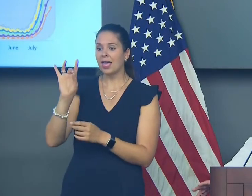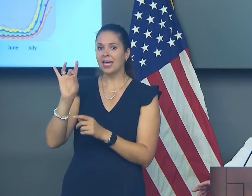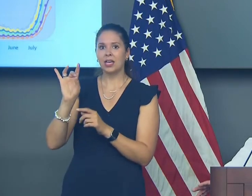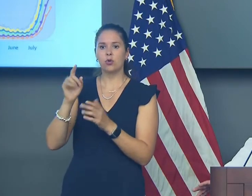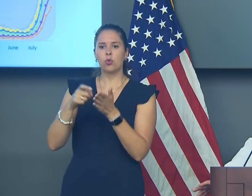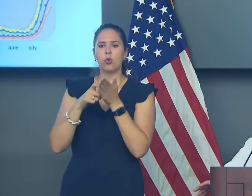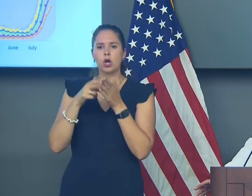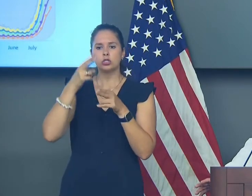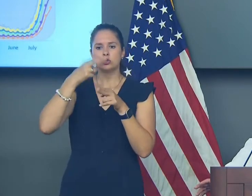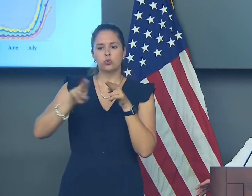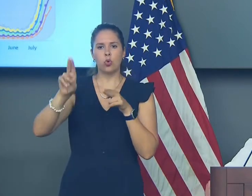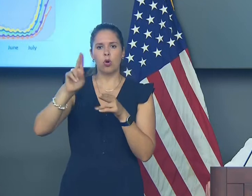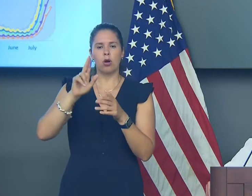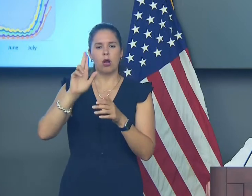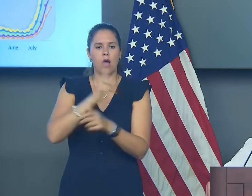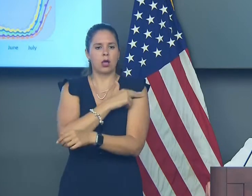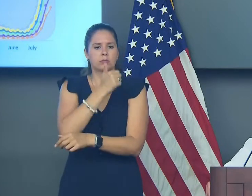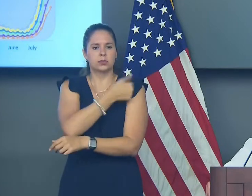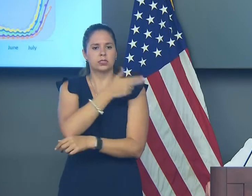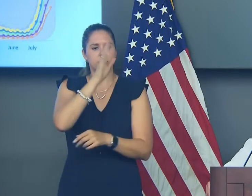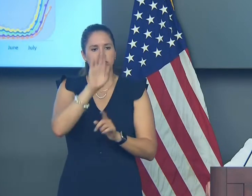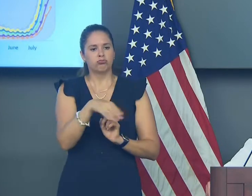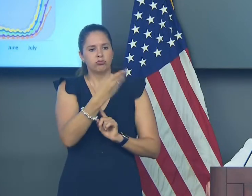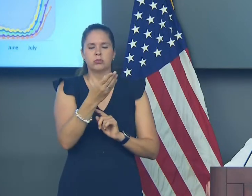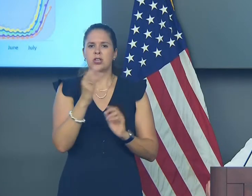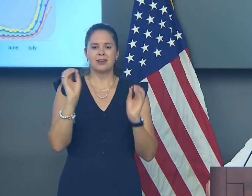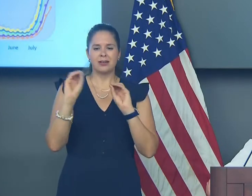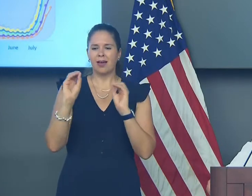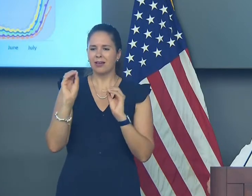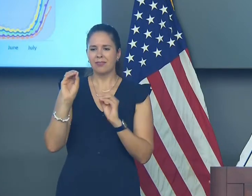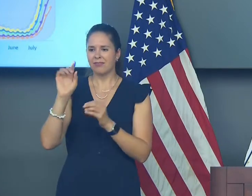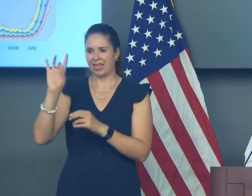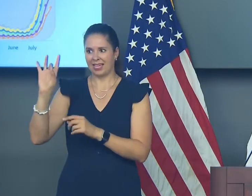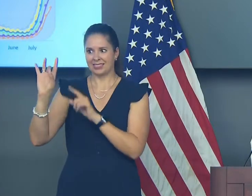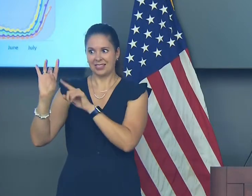short-term hospitalizations, and none of them resulting in death.